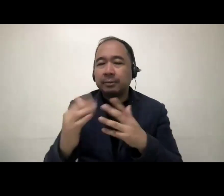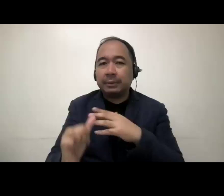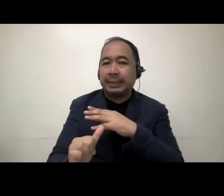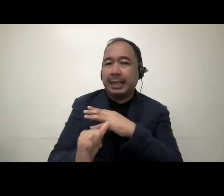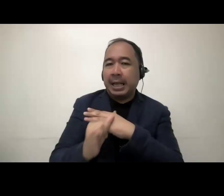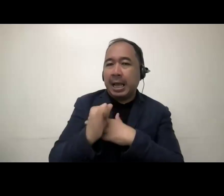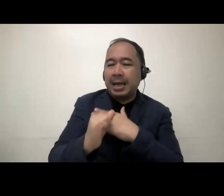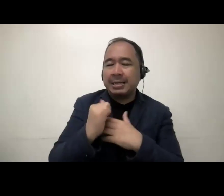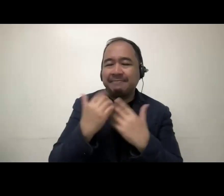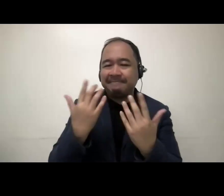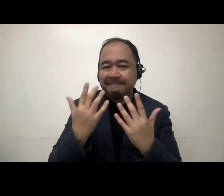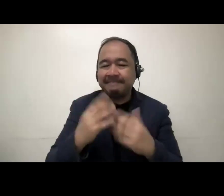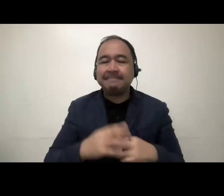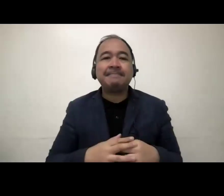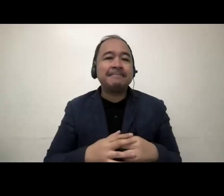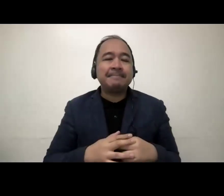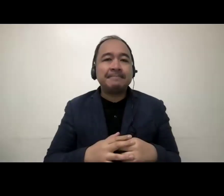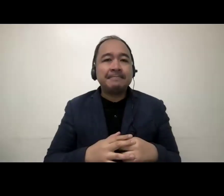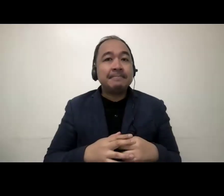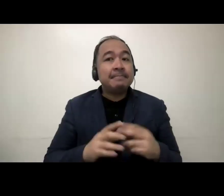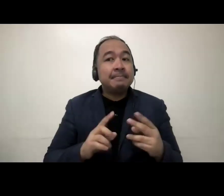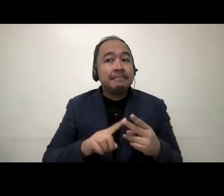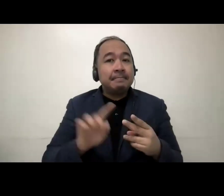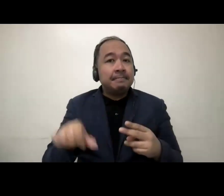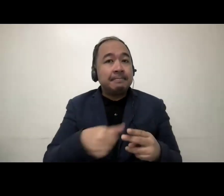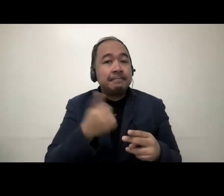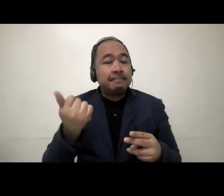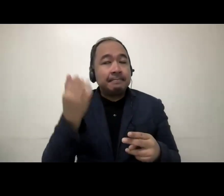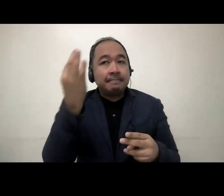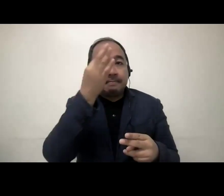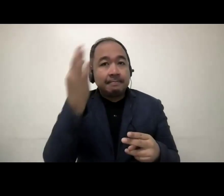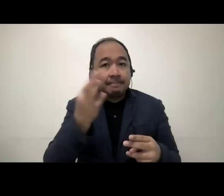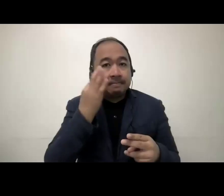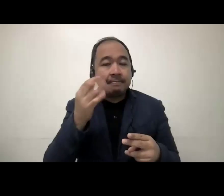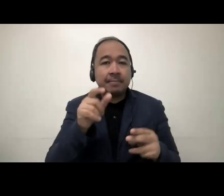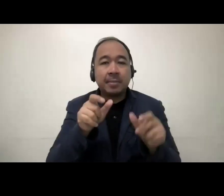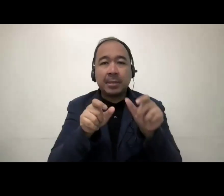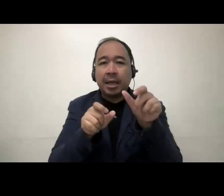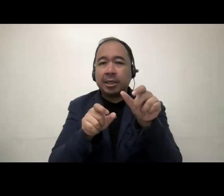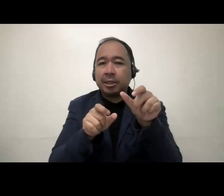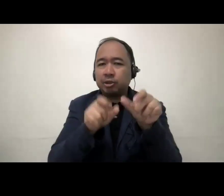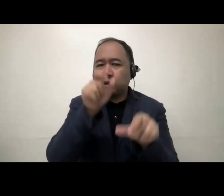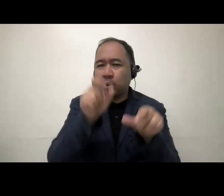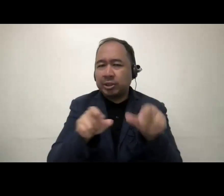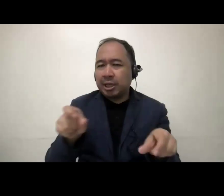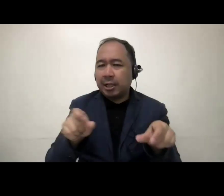On the other question was around social accountability. I'm not quite sure